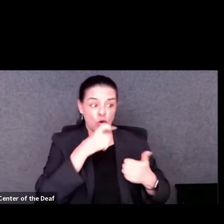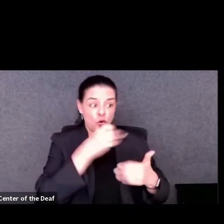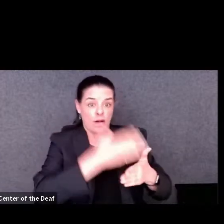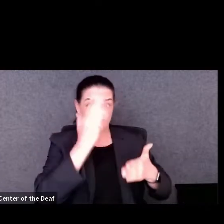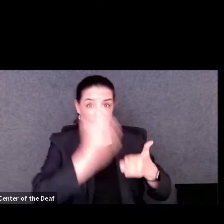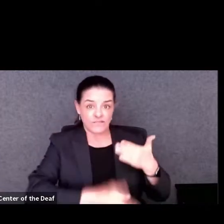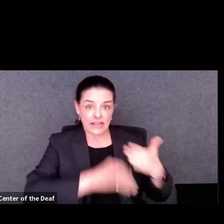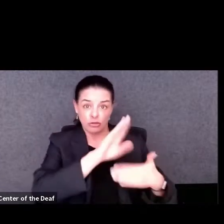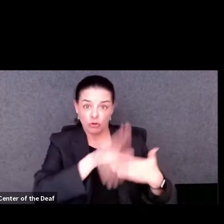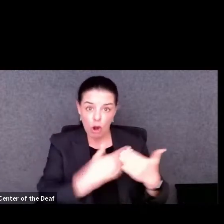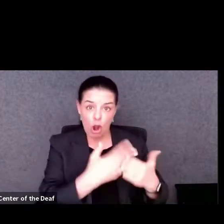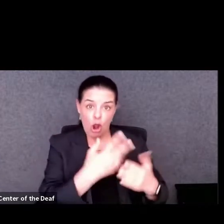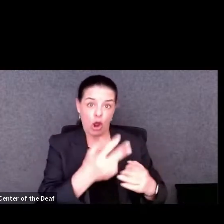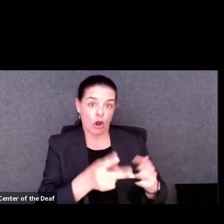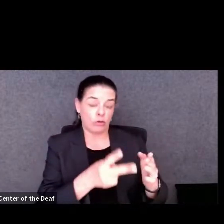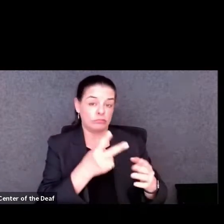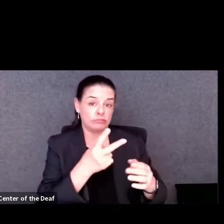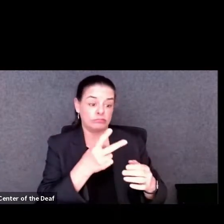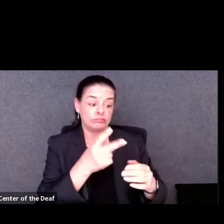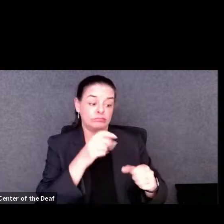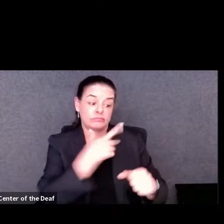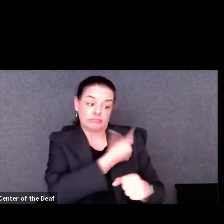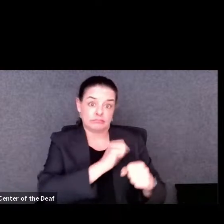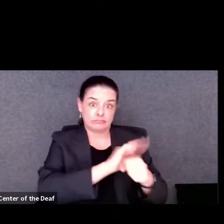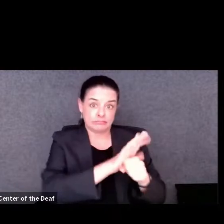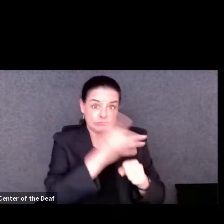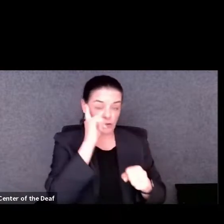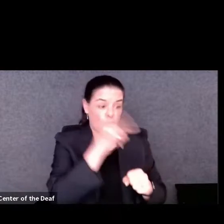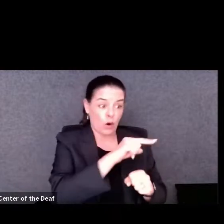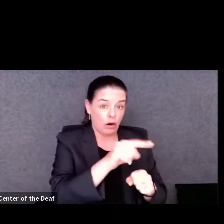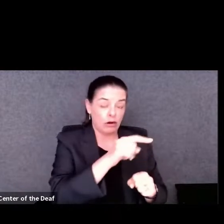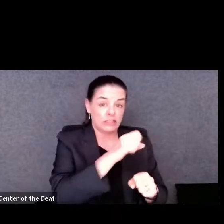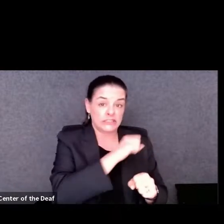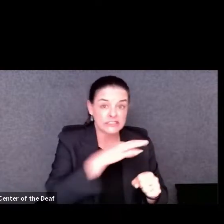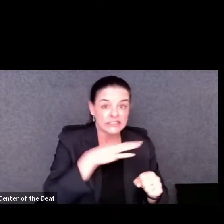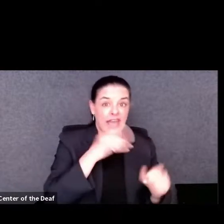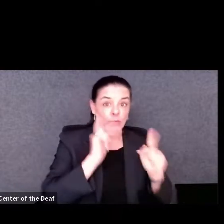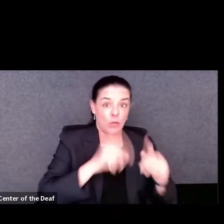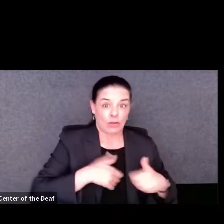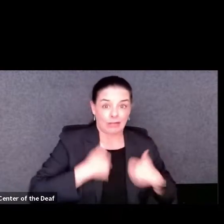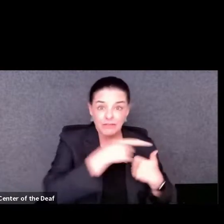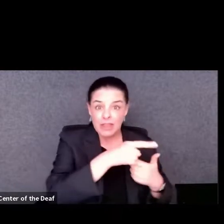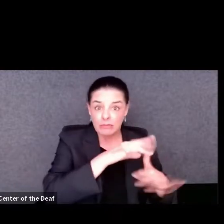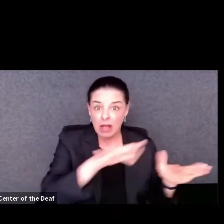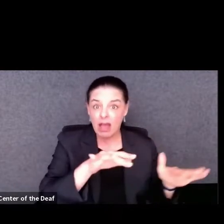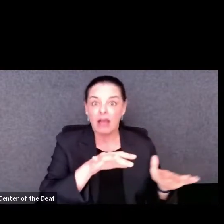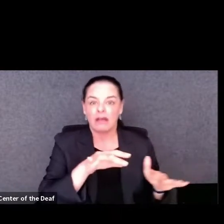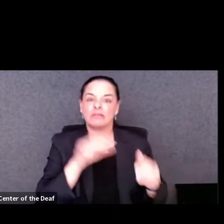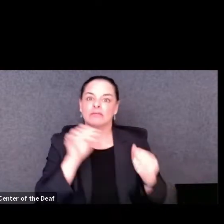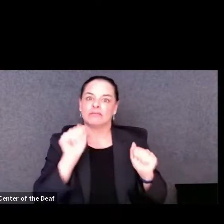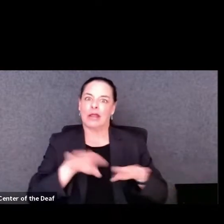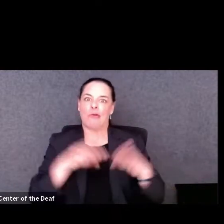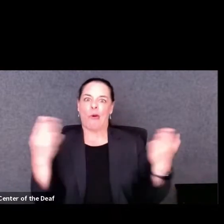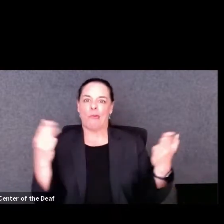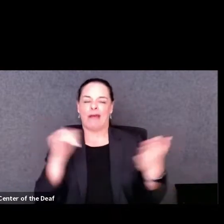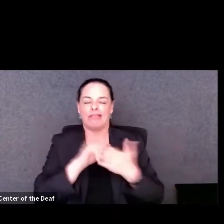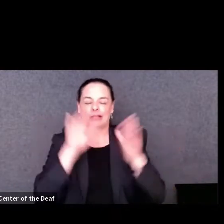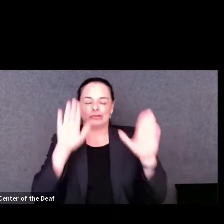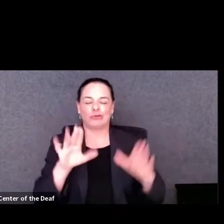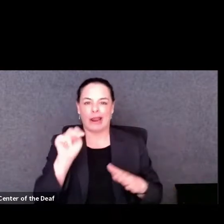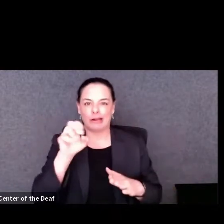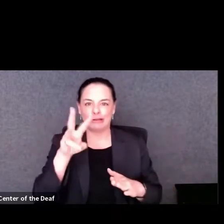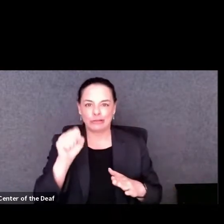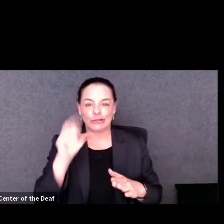assisted living facilities were projected to be completed last week as well. That's great news and something that we know will give